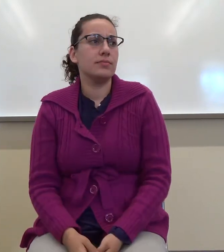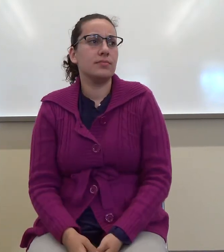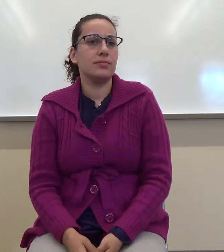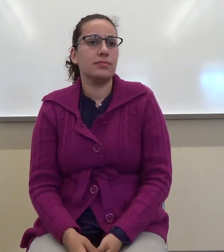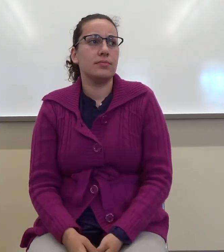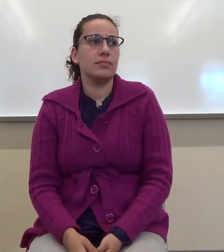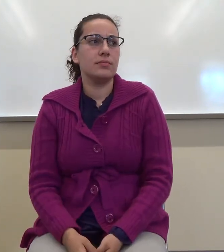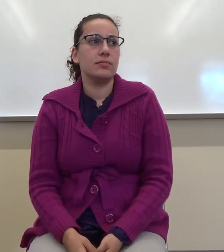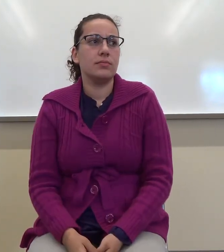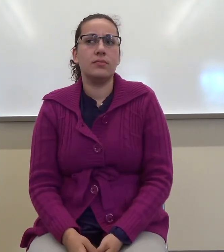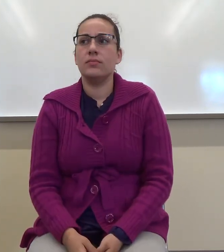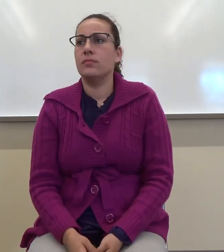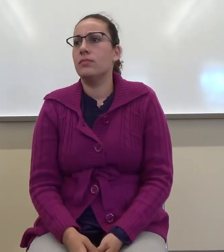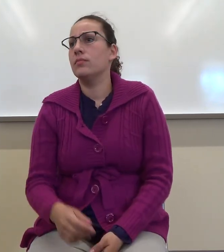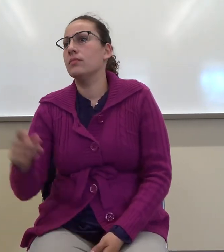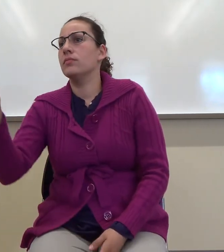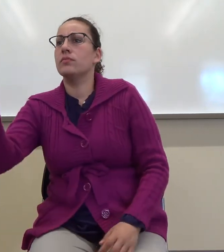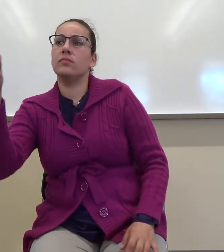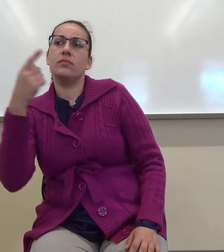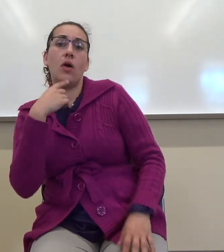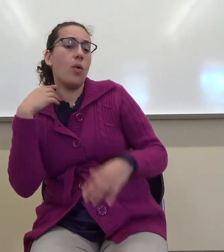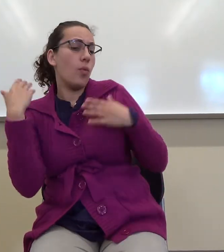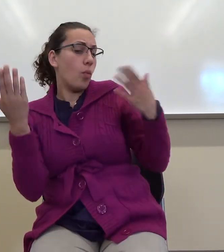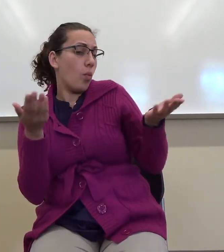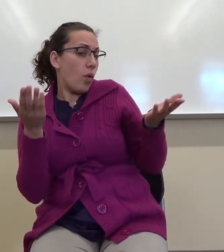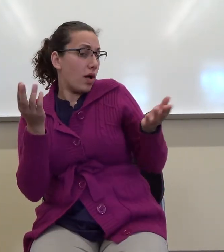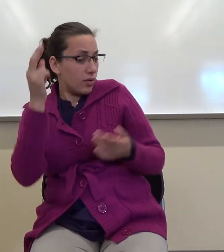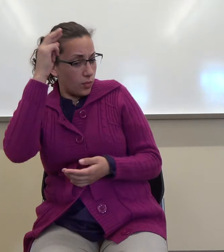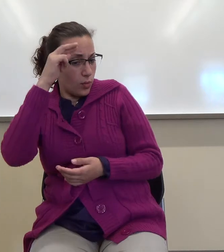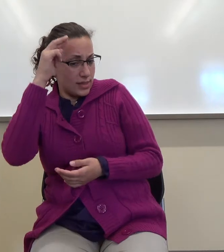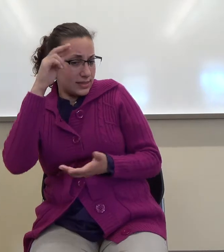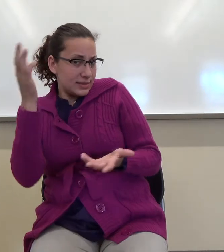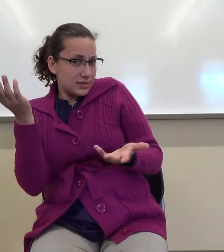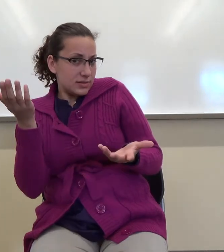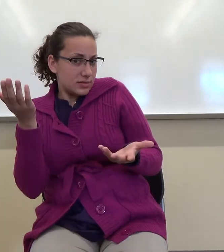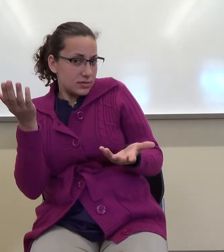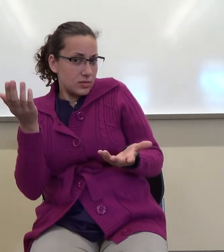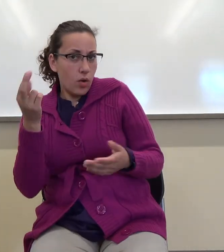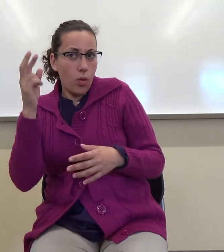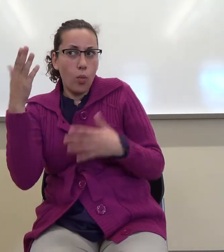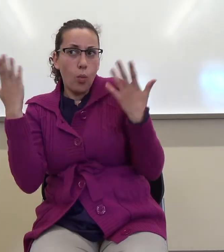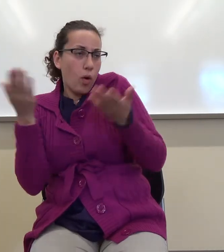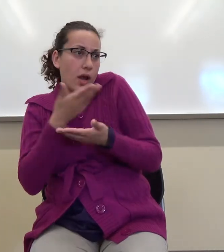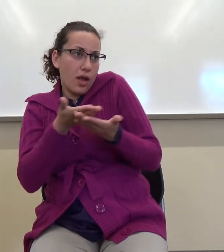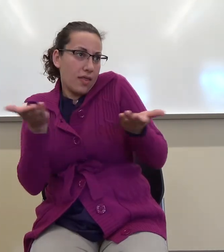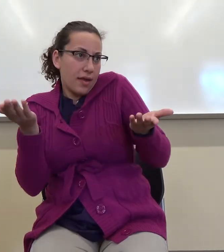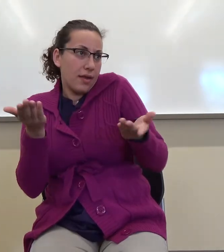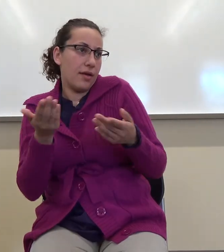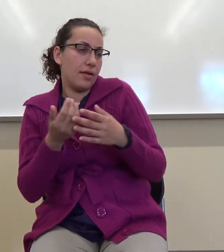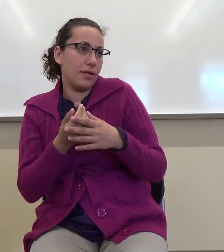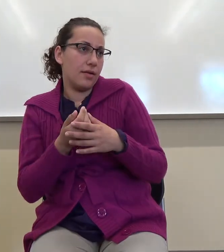What are they? Well, yeah, yeah, and what are they and why,